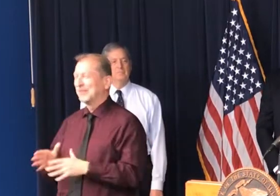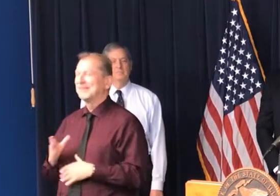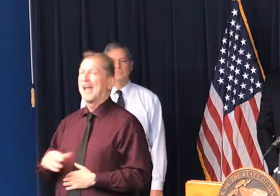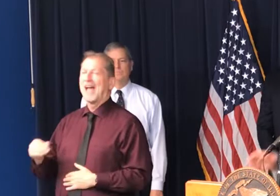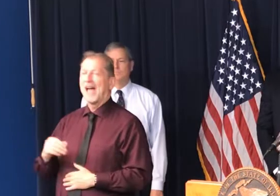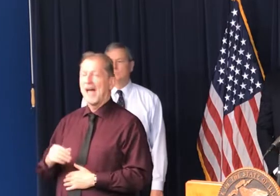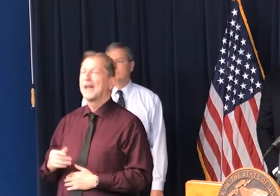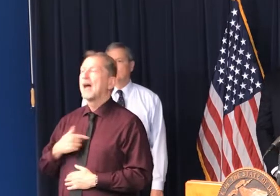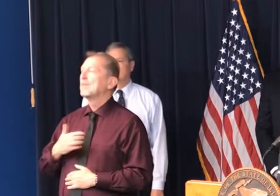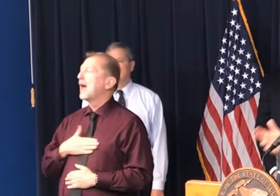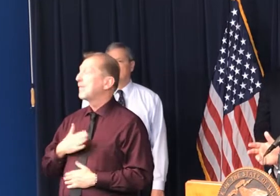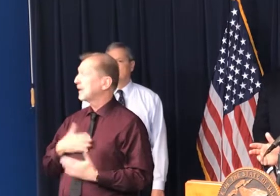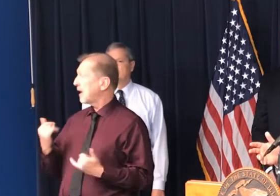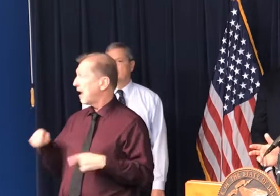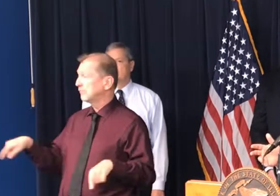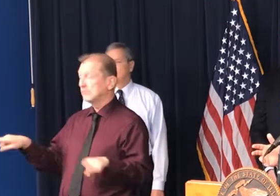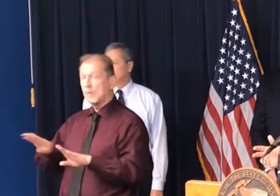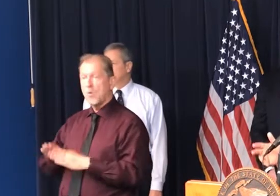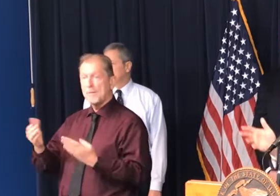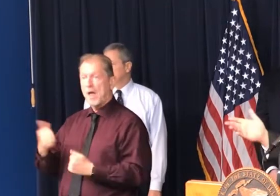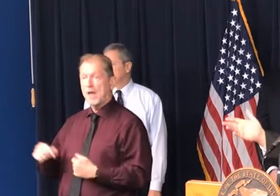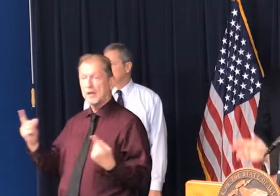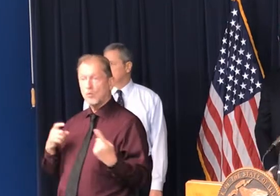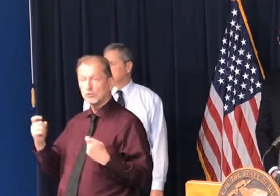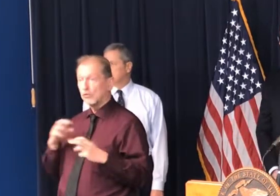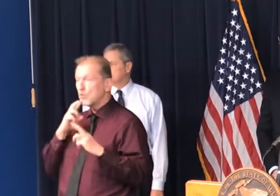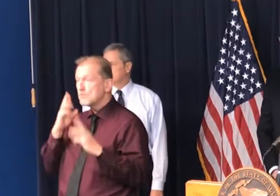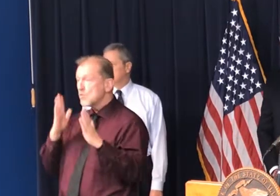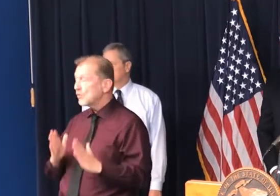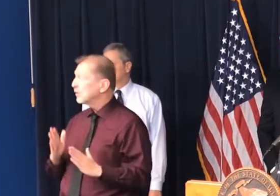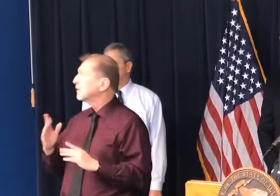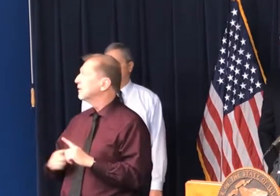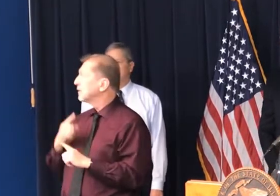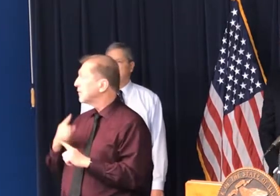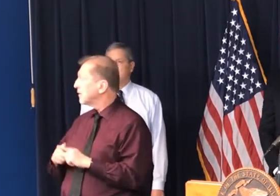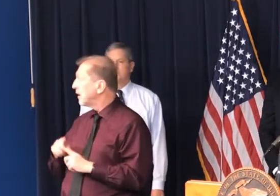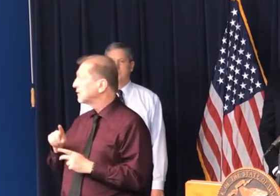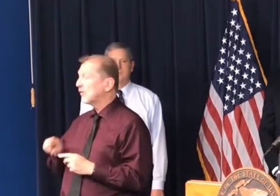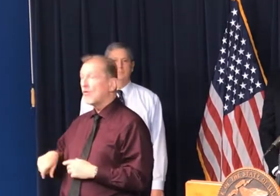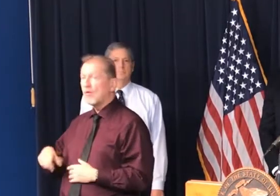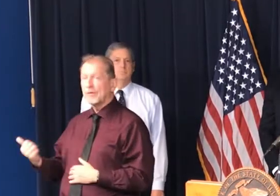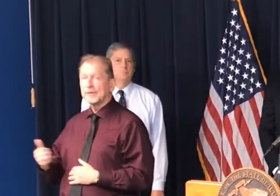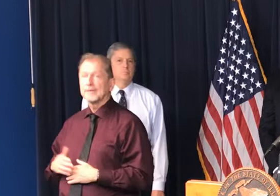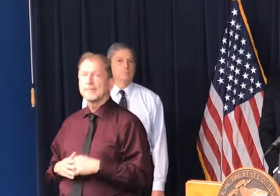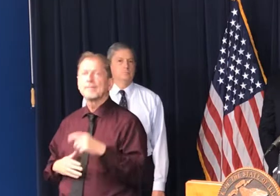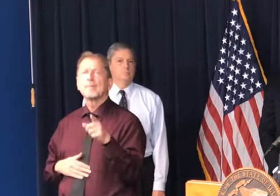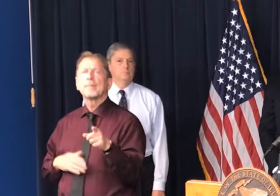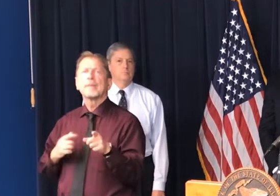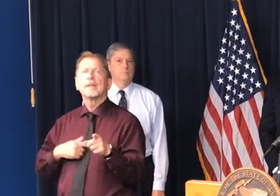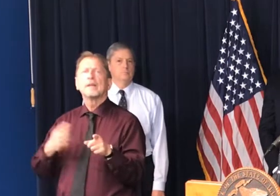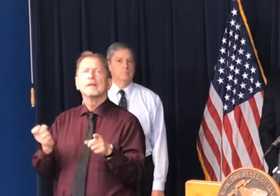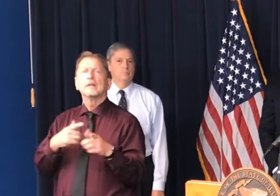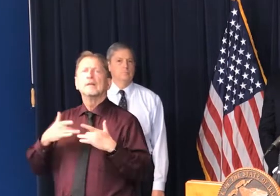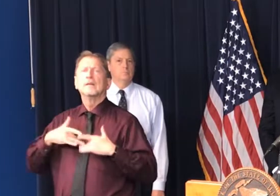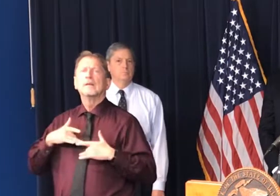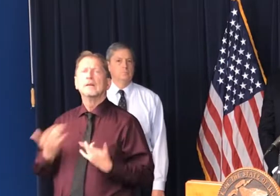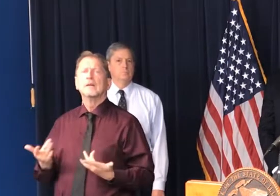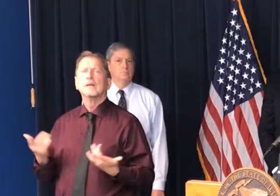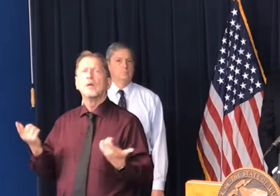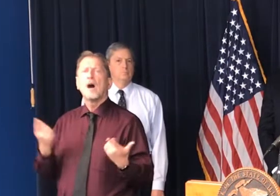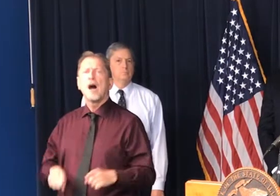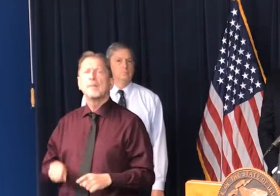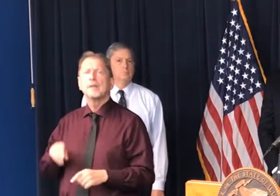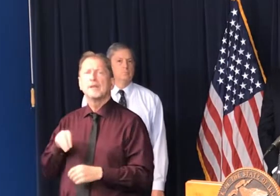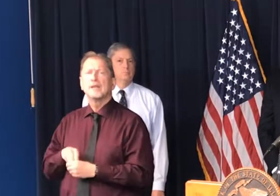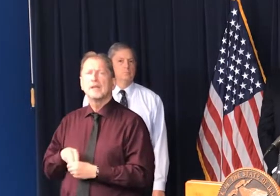I'm happy to take any questions from people who are in the room, the reporters, and then, of course, those who are online. Governor, can you give us an update on what's being done